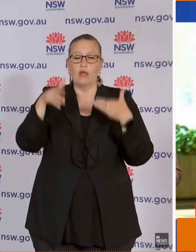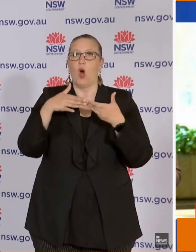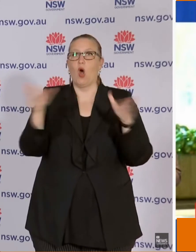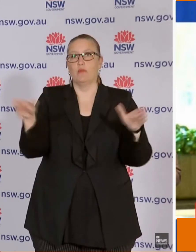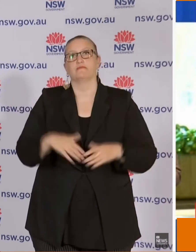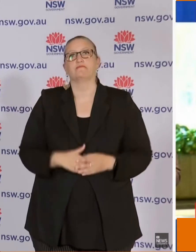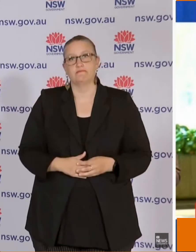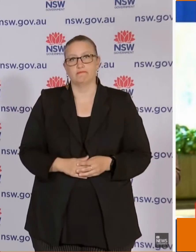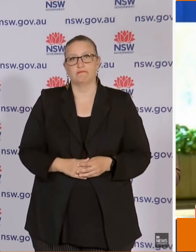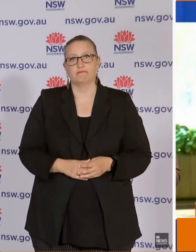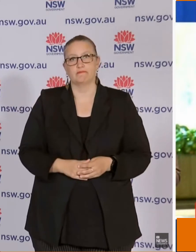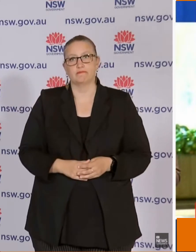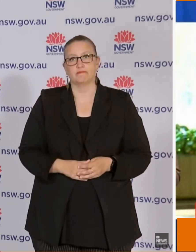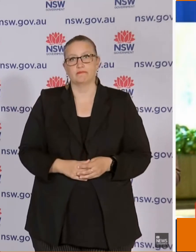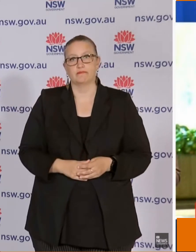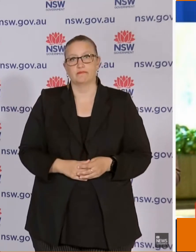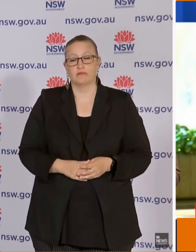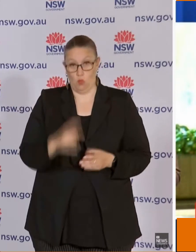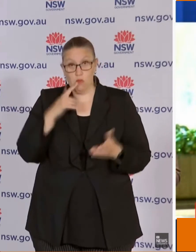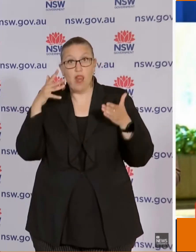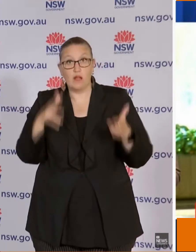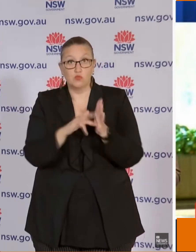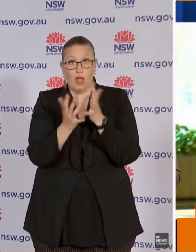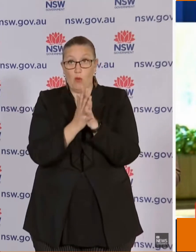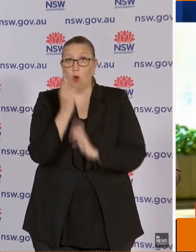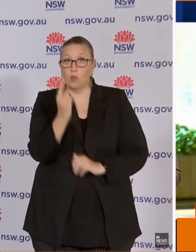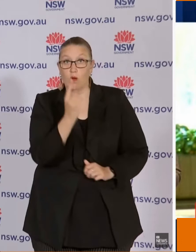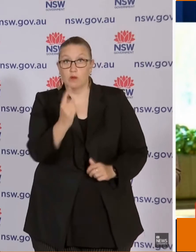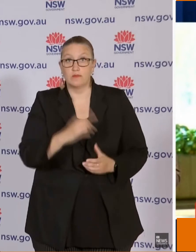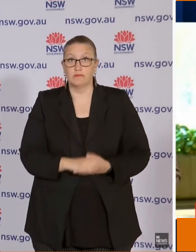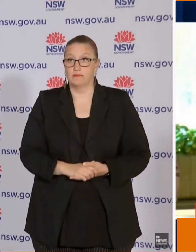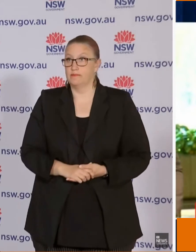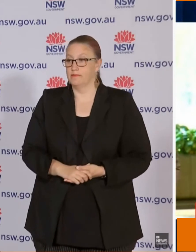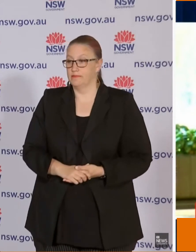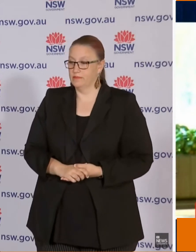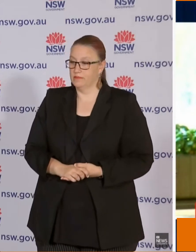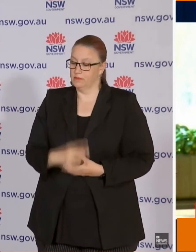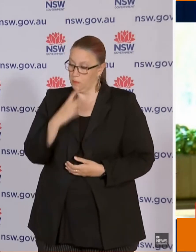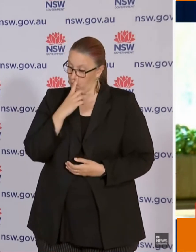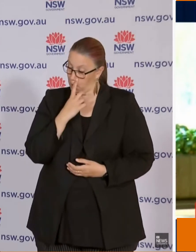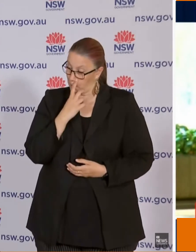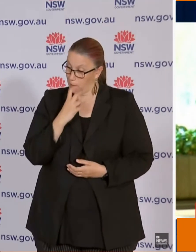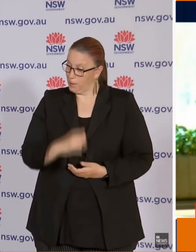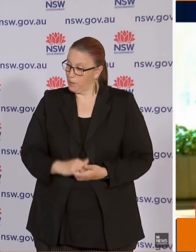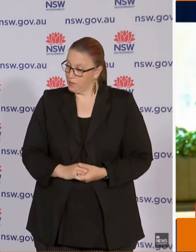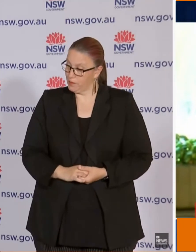border in these circumstances. Well, I think what is really important to focus on is the fact that every single Premier and Chief